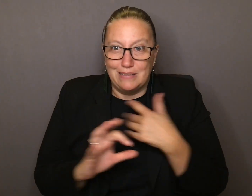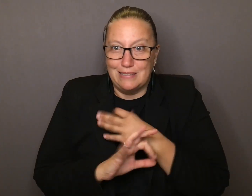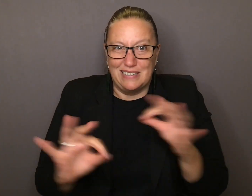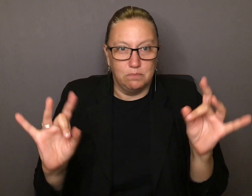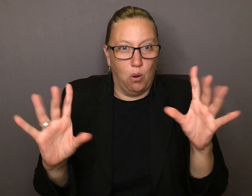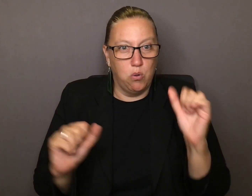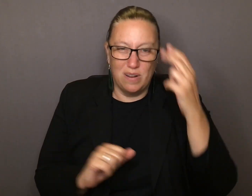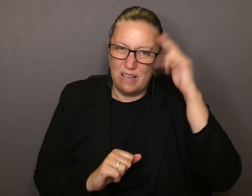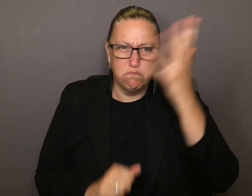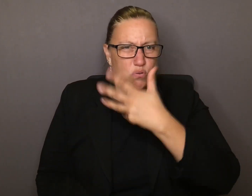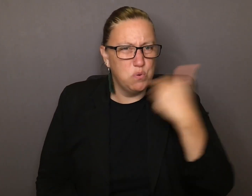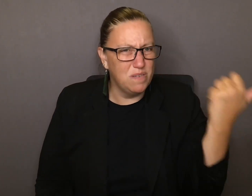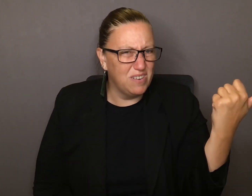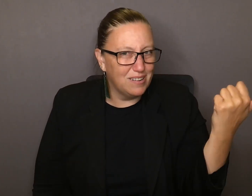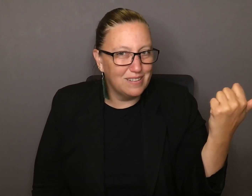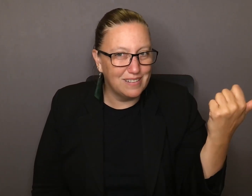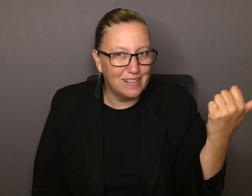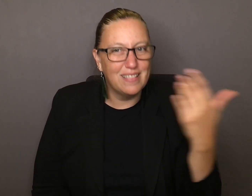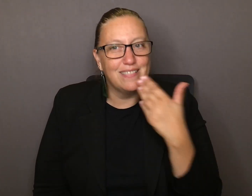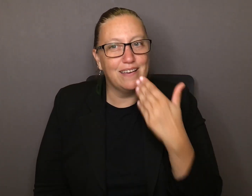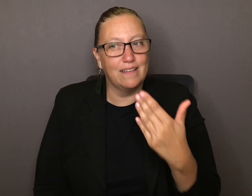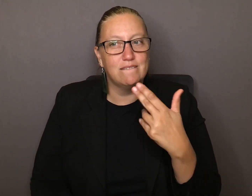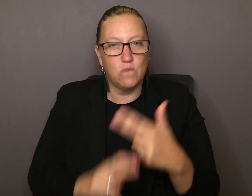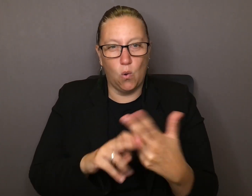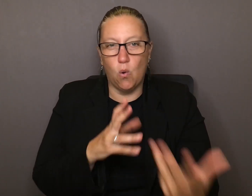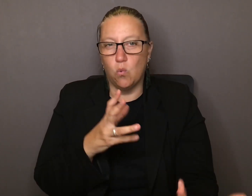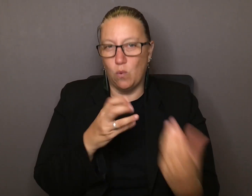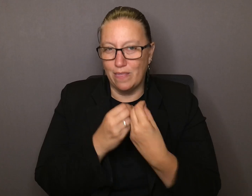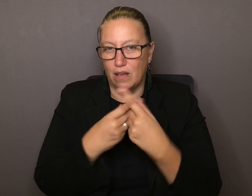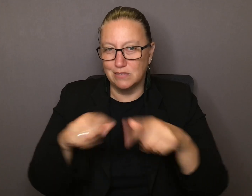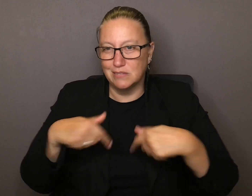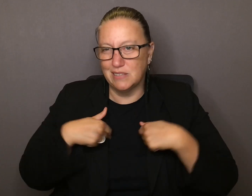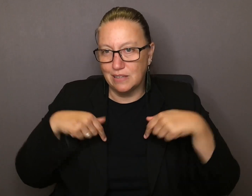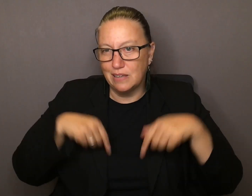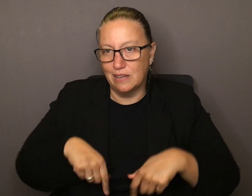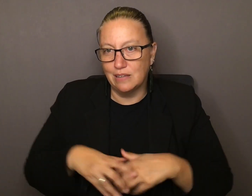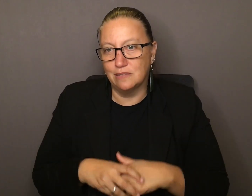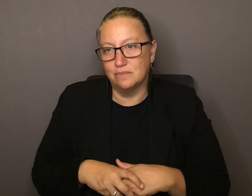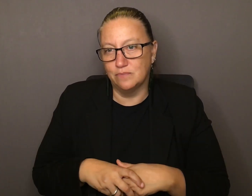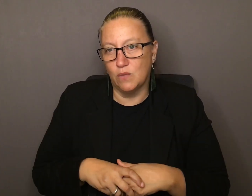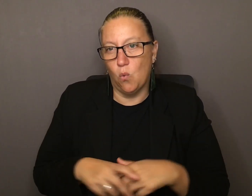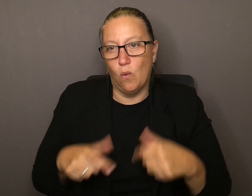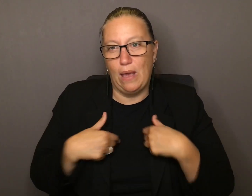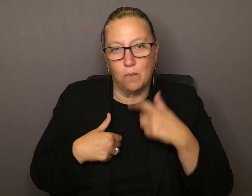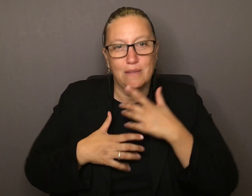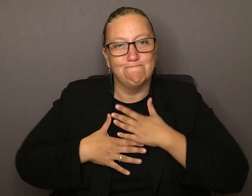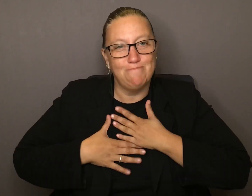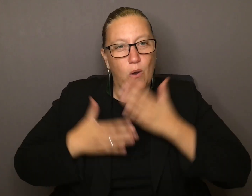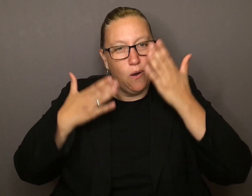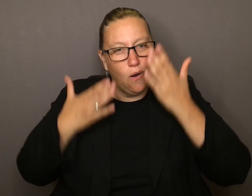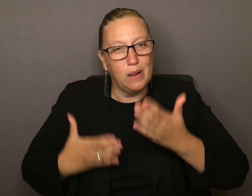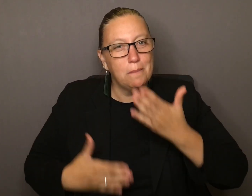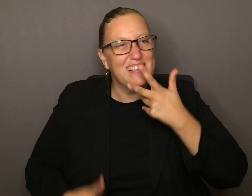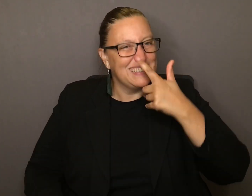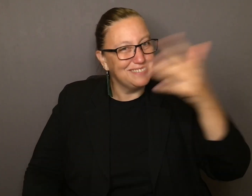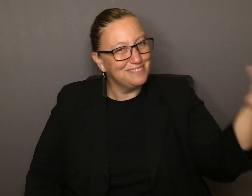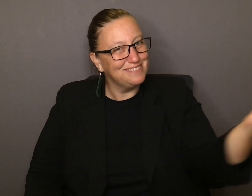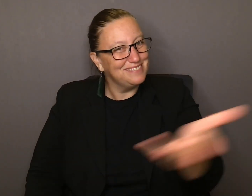name. Thank you for being here. We would be absolutely honoured if you'd take the floor for the next few